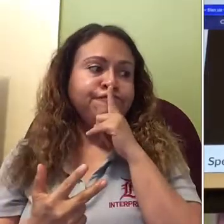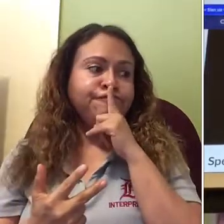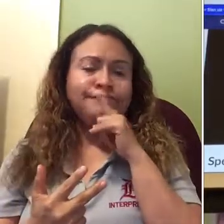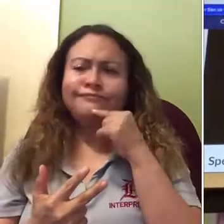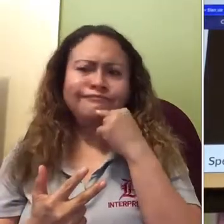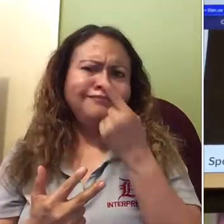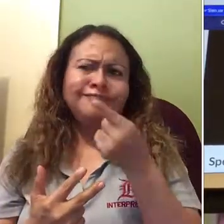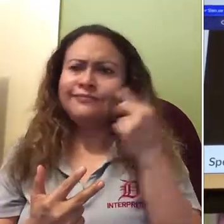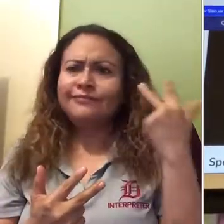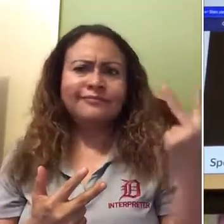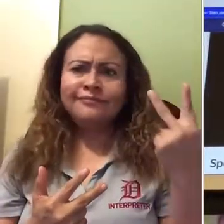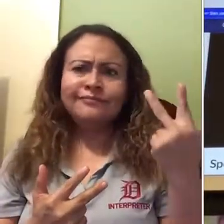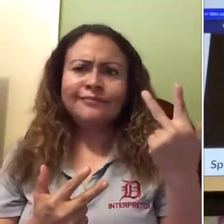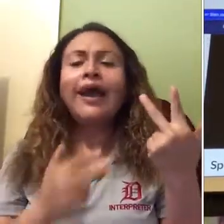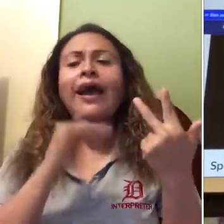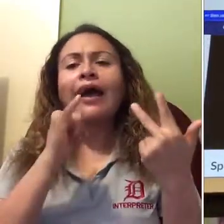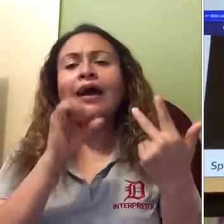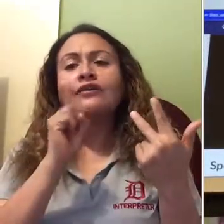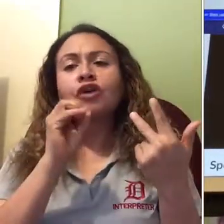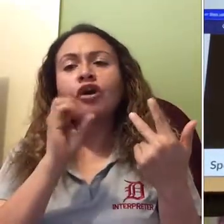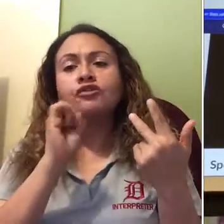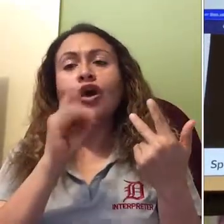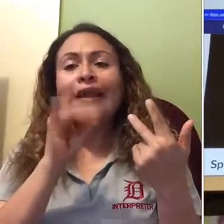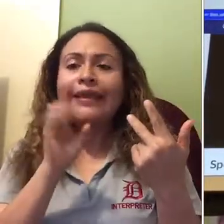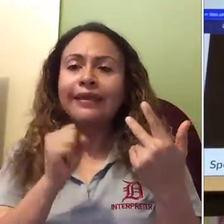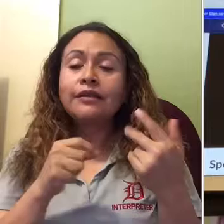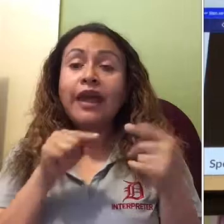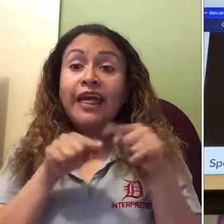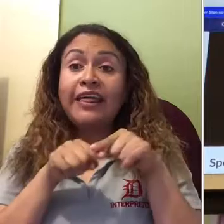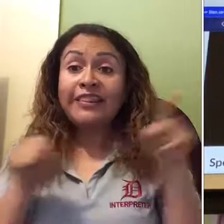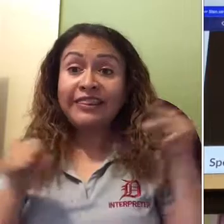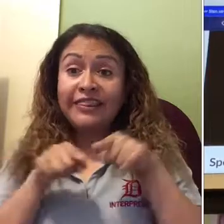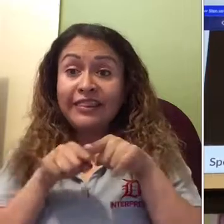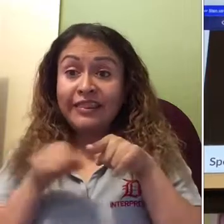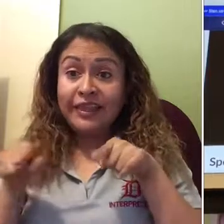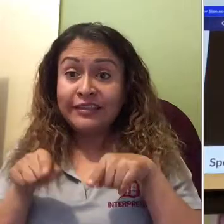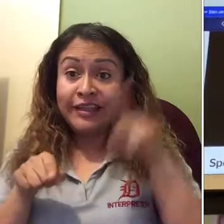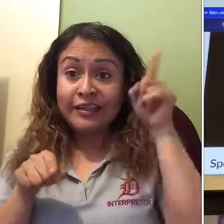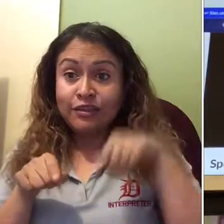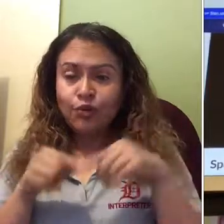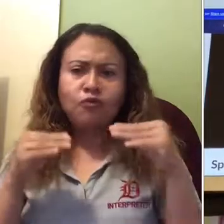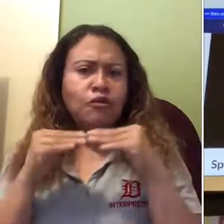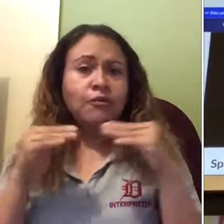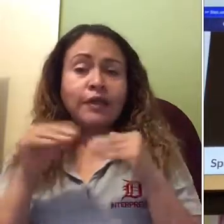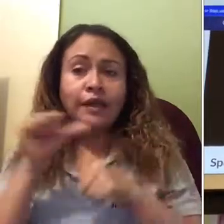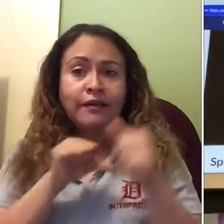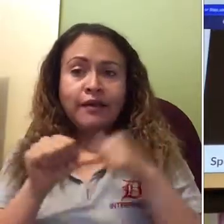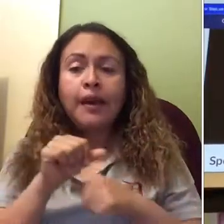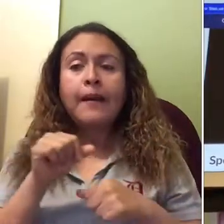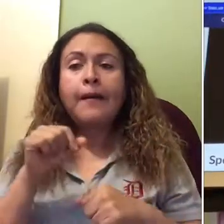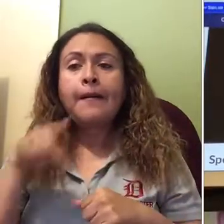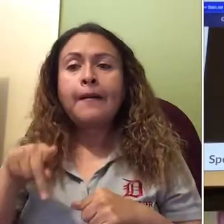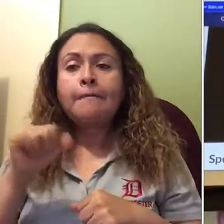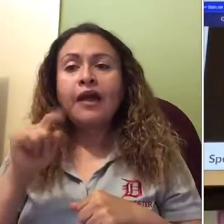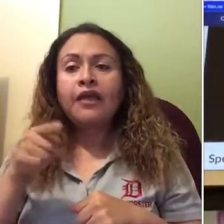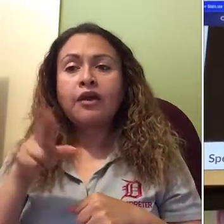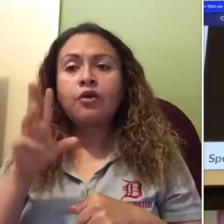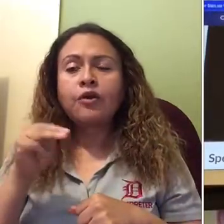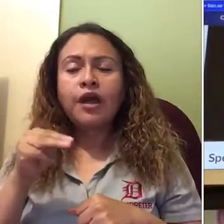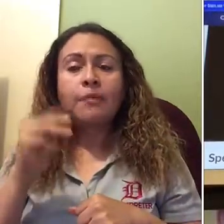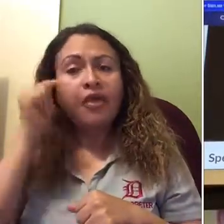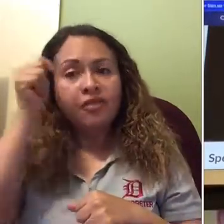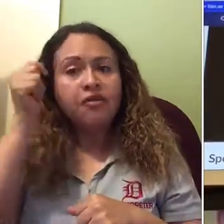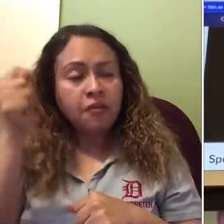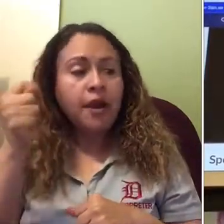to be 3. This is an isosceles triangle, so those 2 legs are going to be the same. And you won't even have to apply the Pythagorean theorem if you know this, and this is a good one to